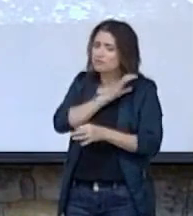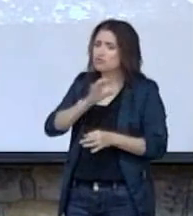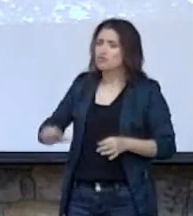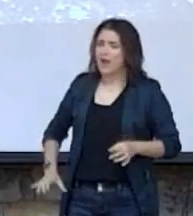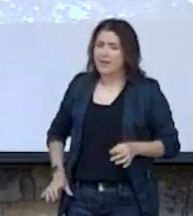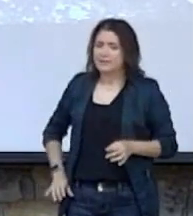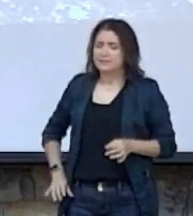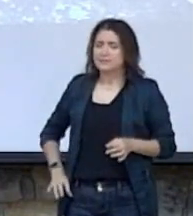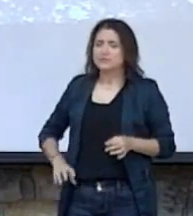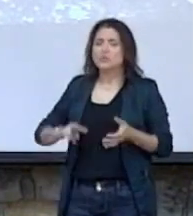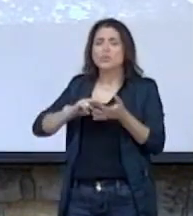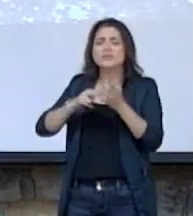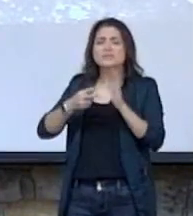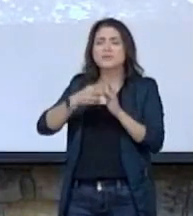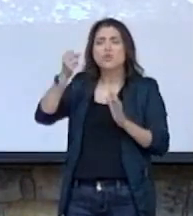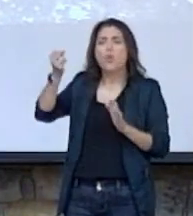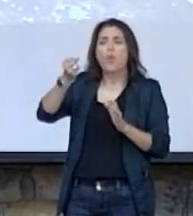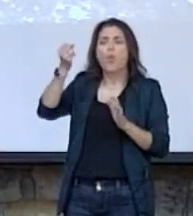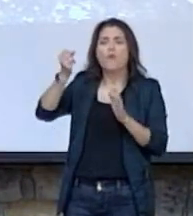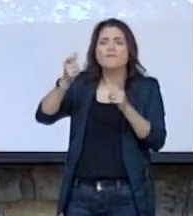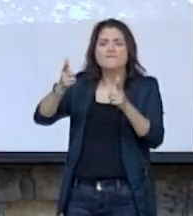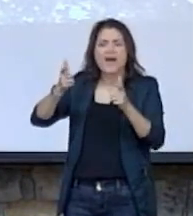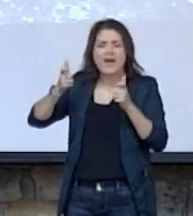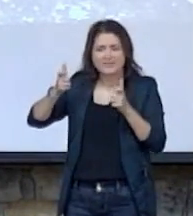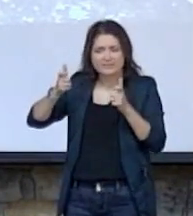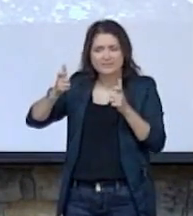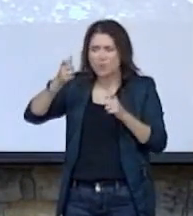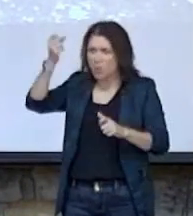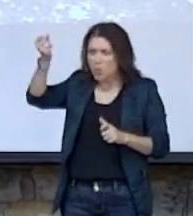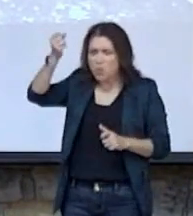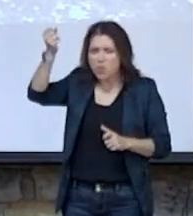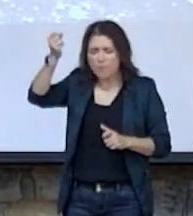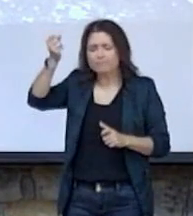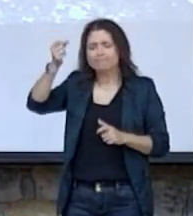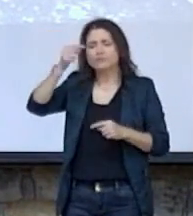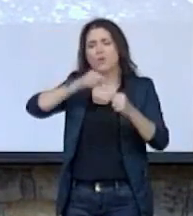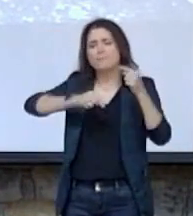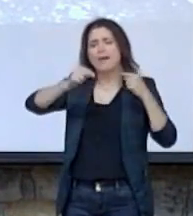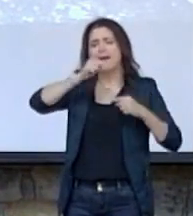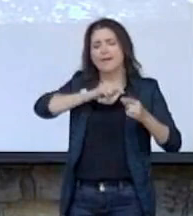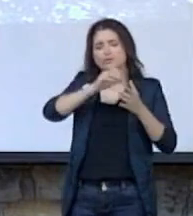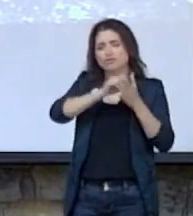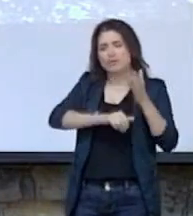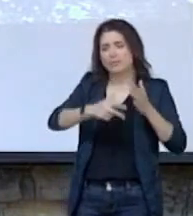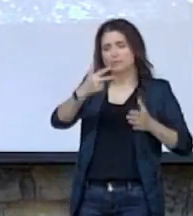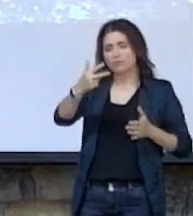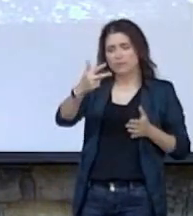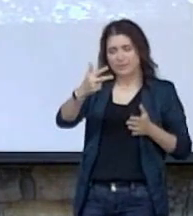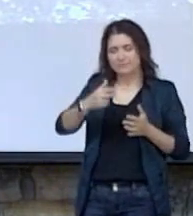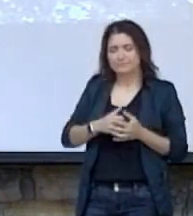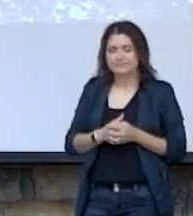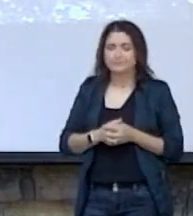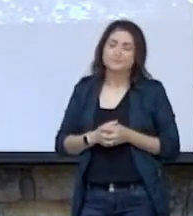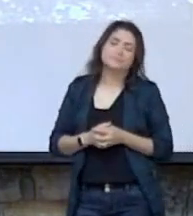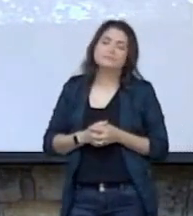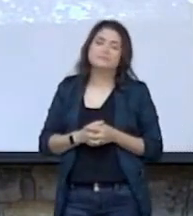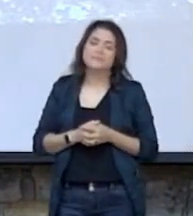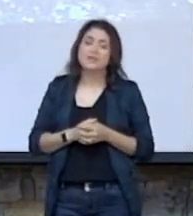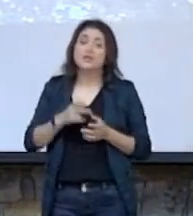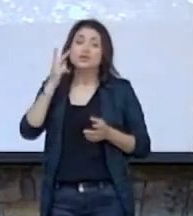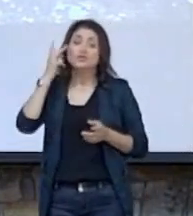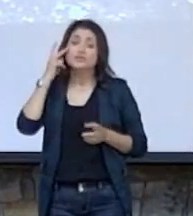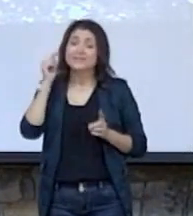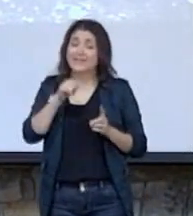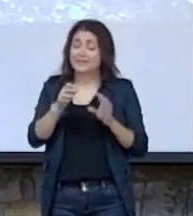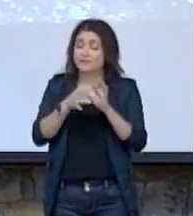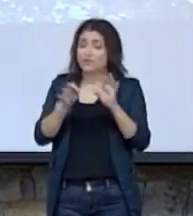holding fast. He says, let us hold fast. Let's go back to chapter 3 in the book of Hebrews. You see, this phrase